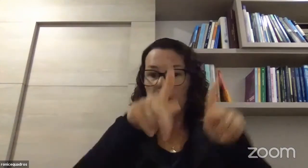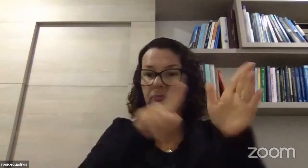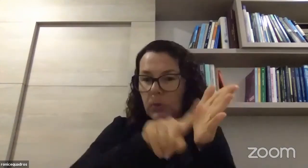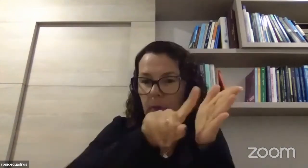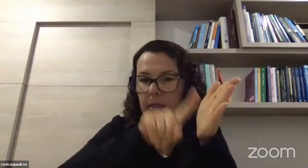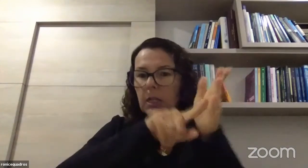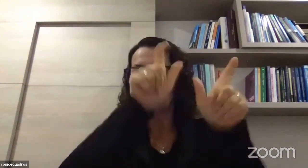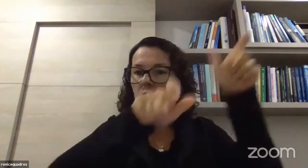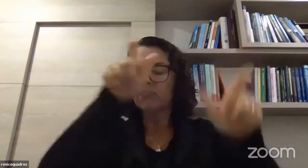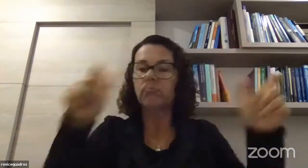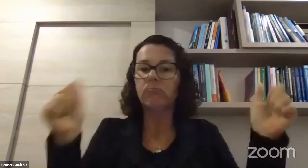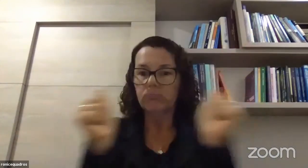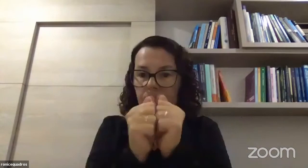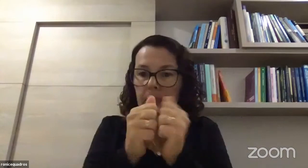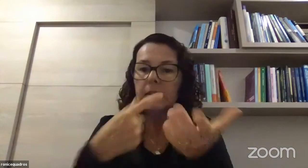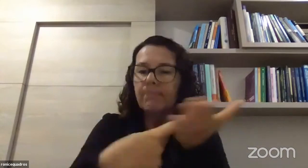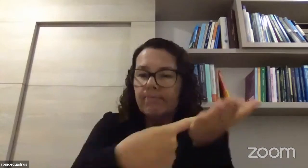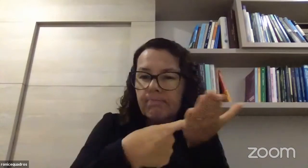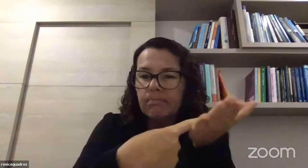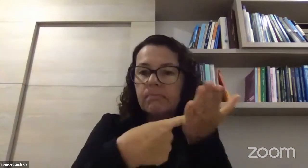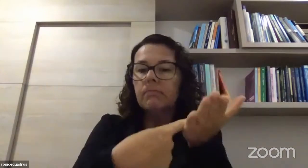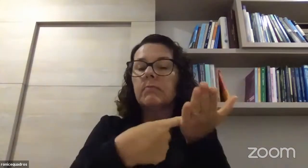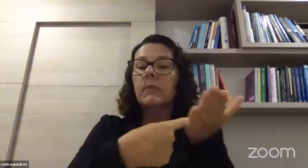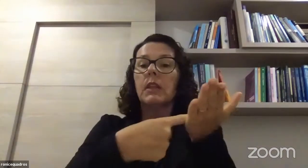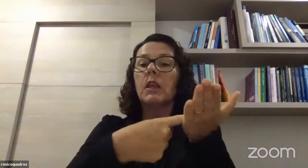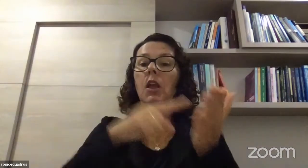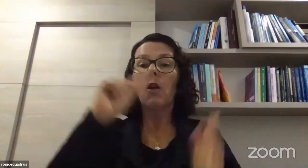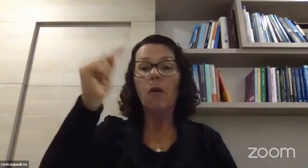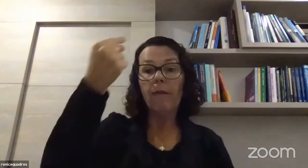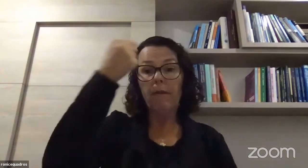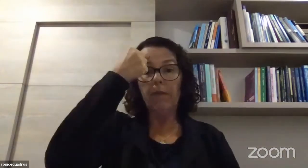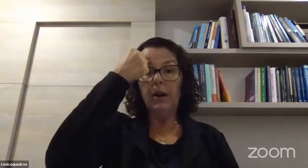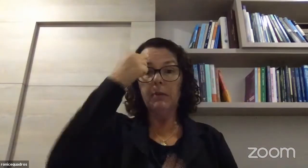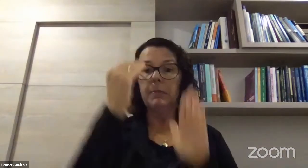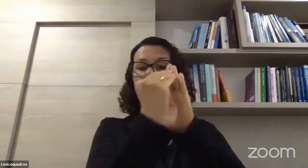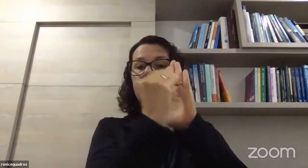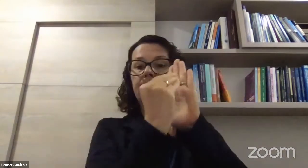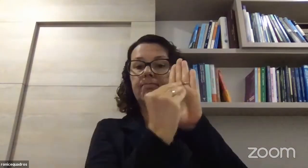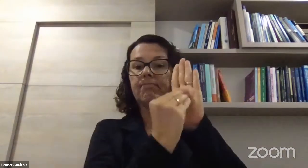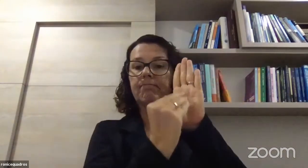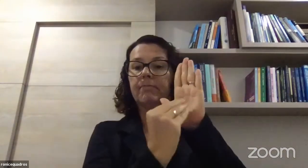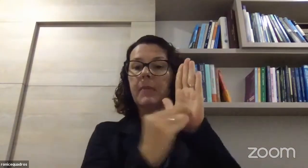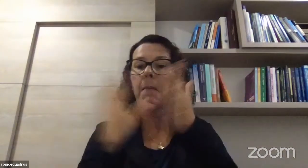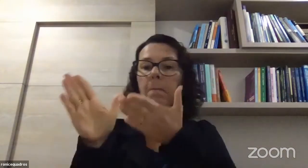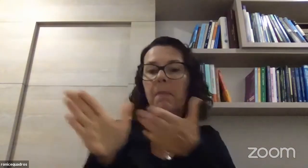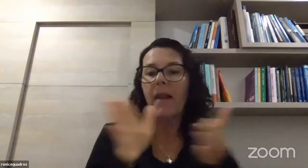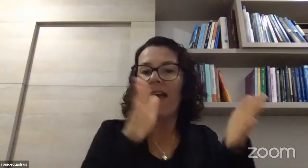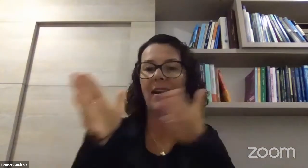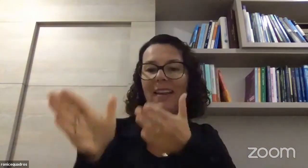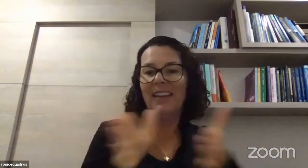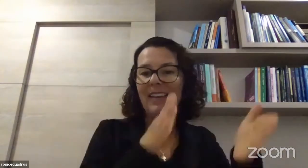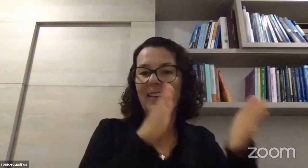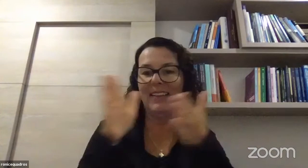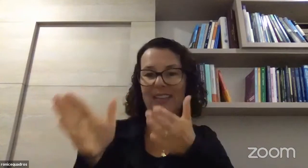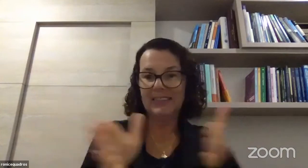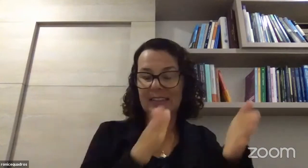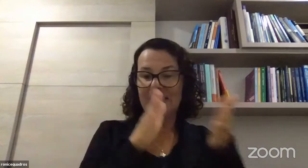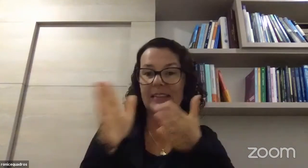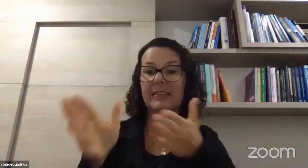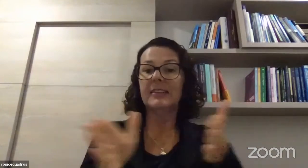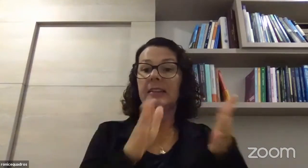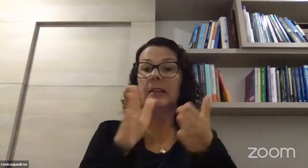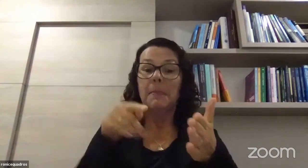the Federation, together with anthropologists and researchers and deaf people, came up with